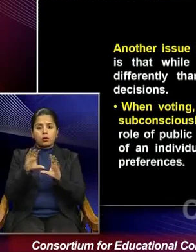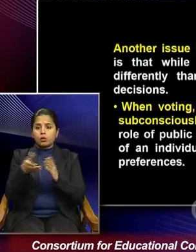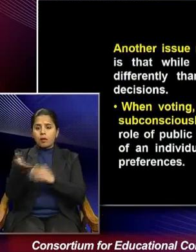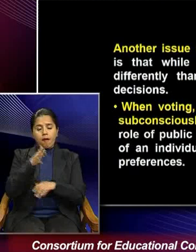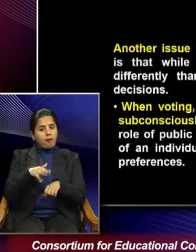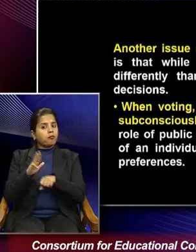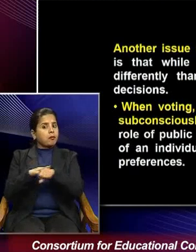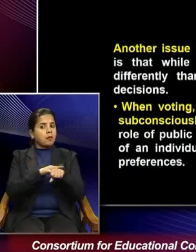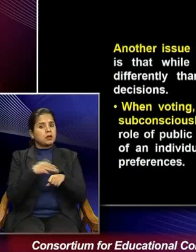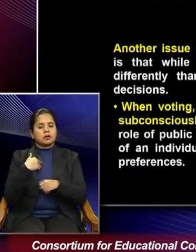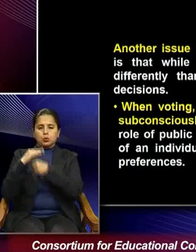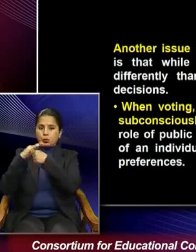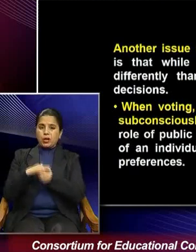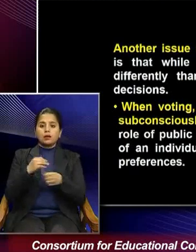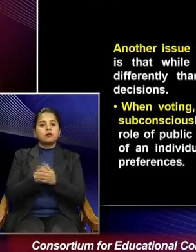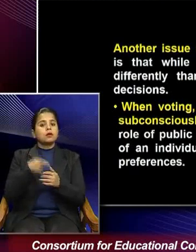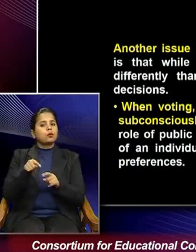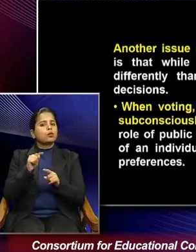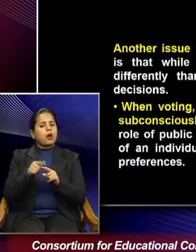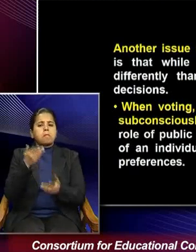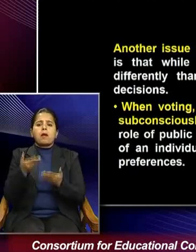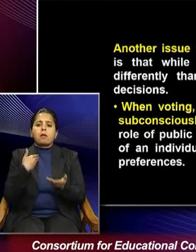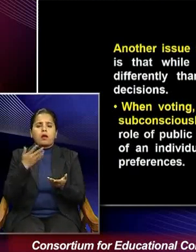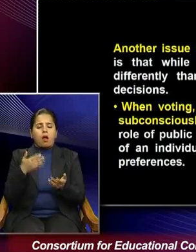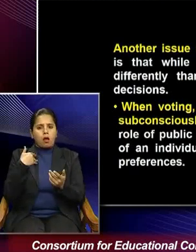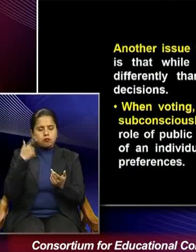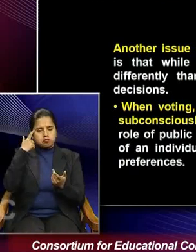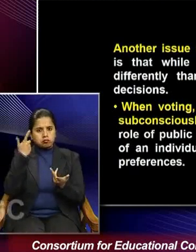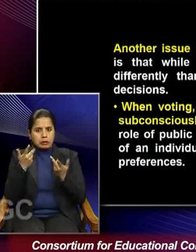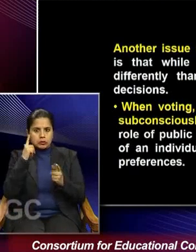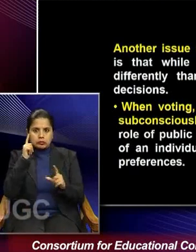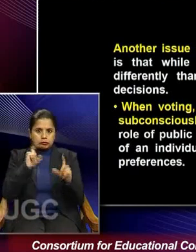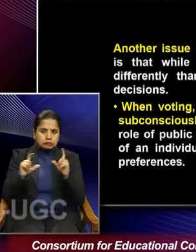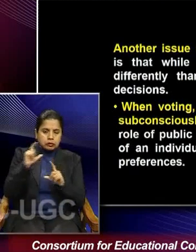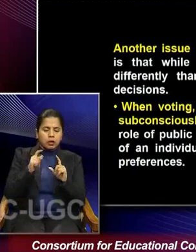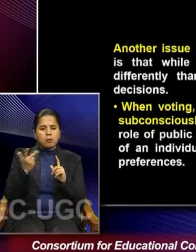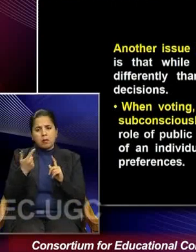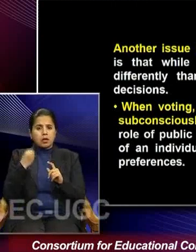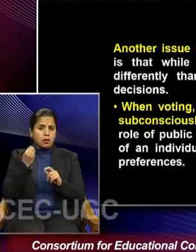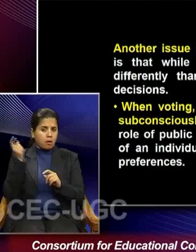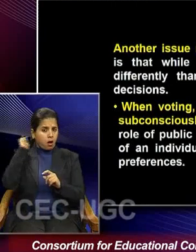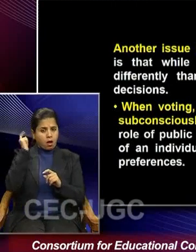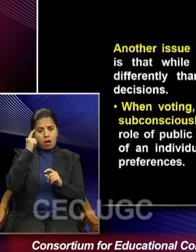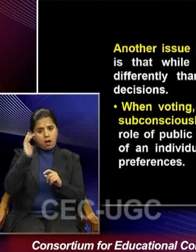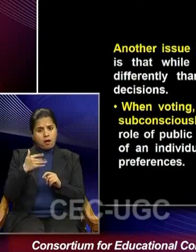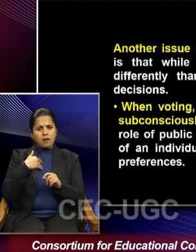members. When voting, we may consciously or subconsciously put